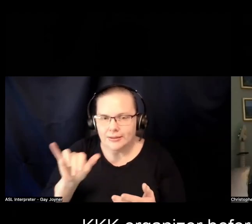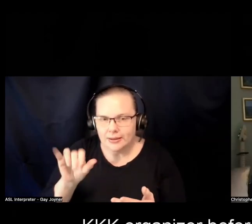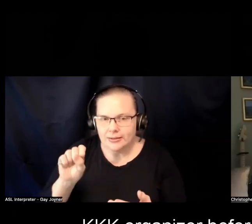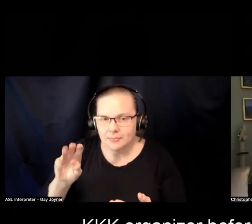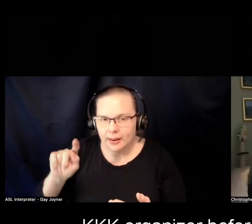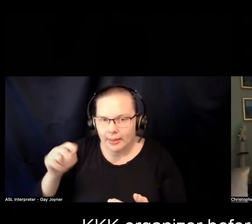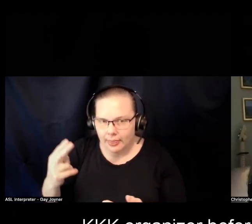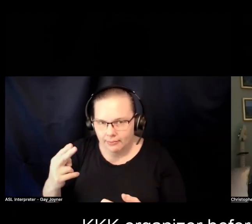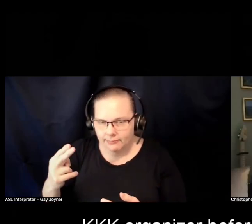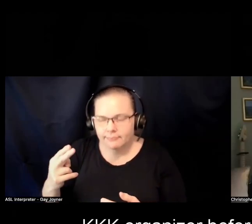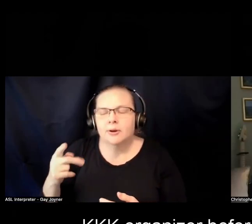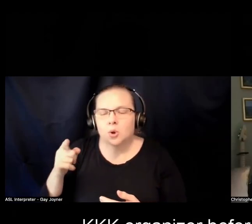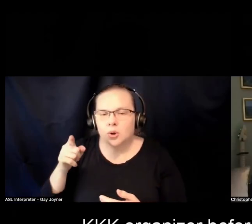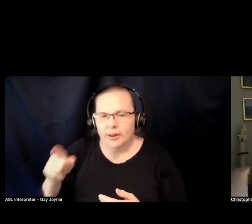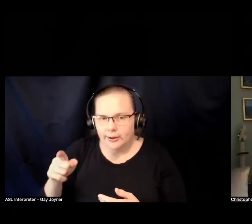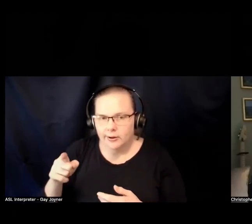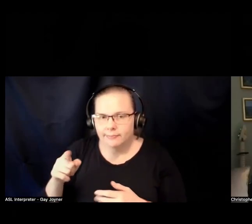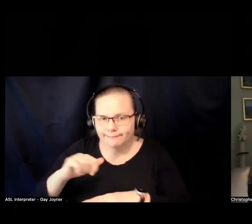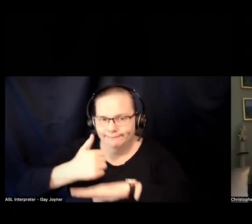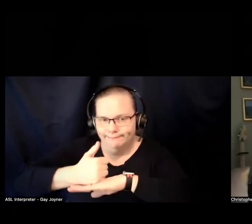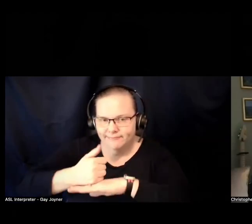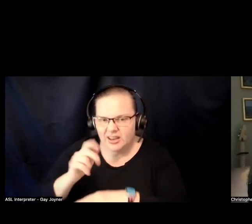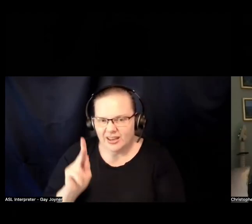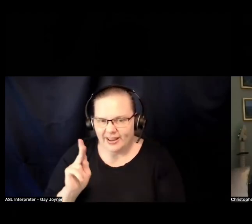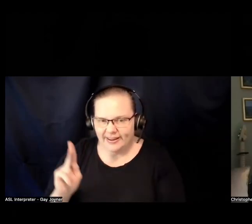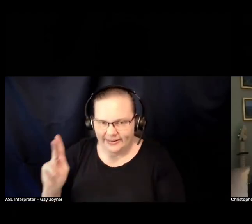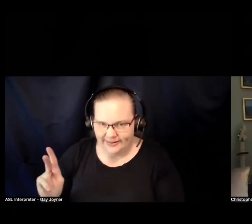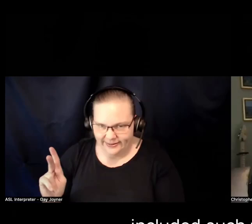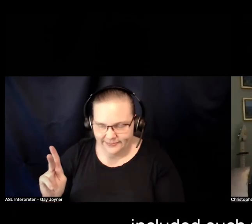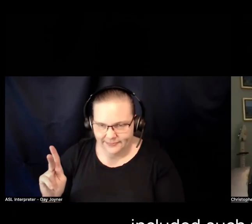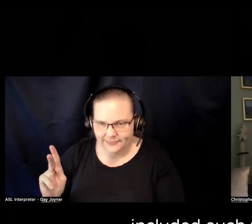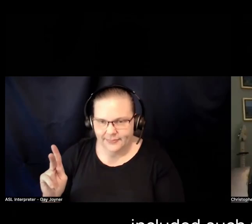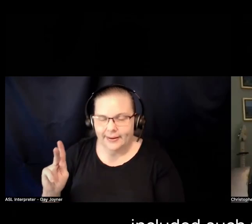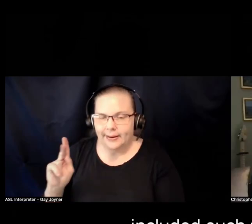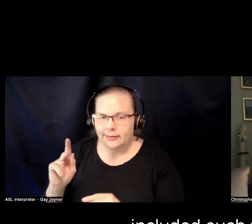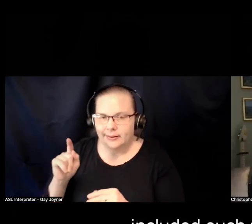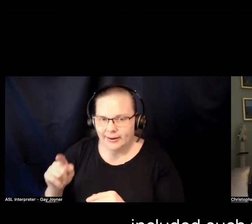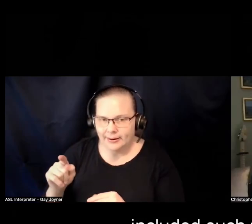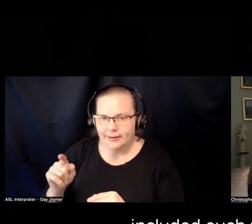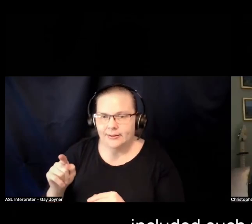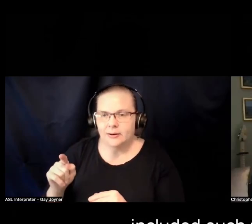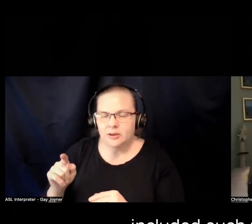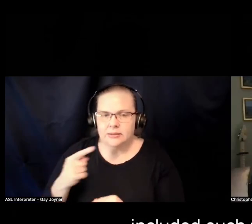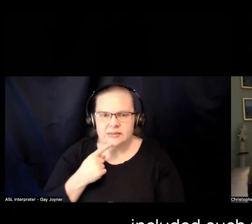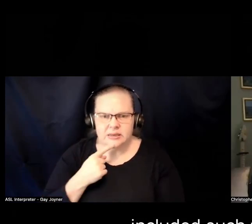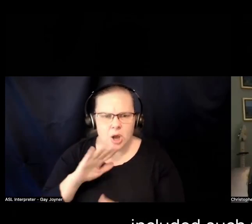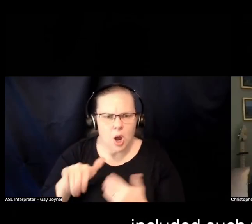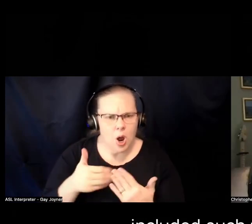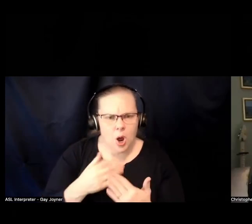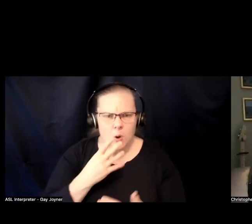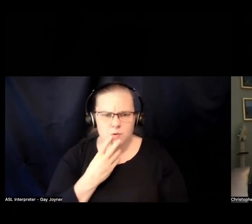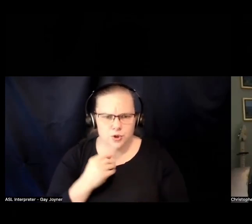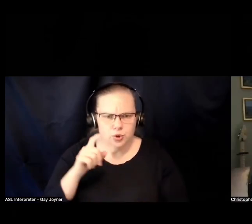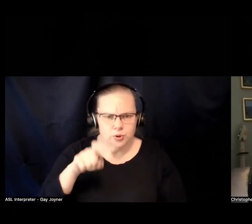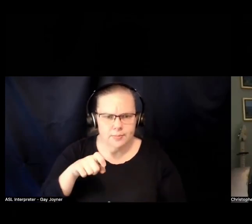establishing a church for white supremacists, and whose public pronouncements included such things as all Jews must be